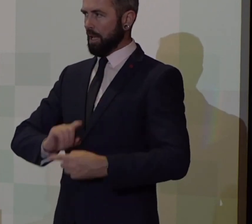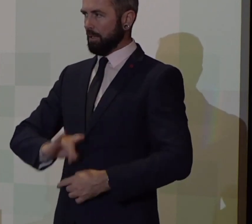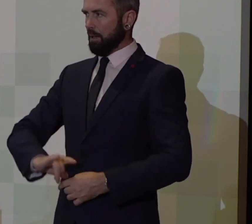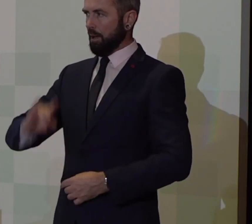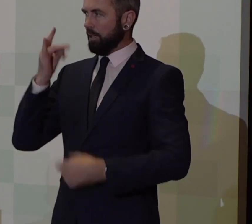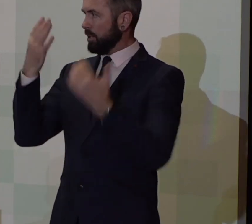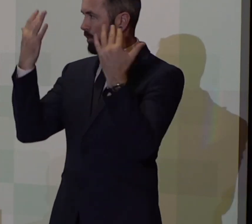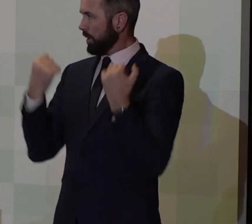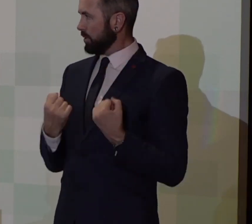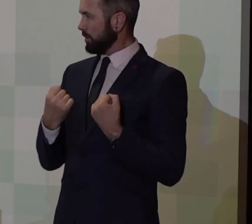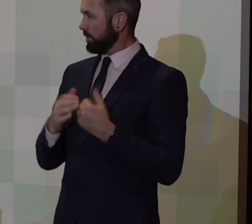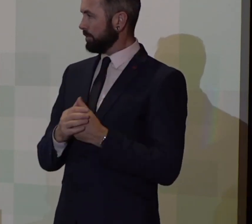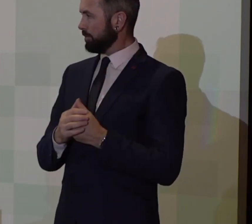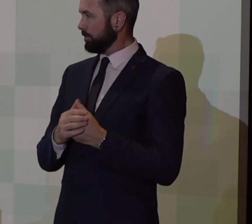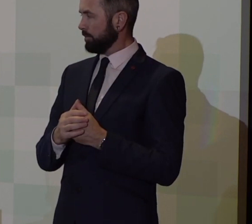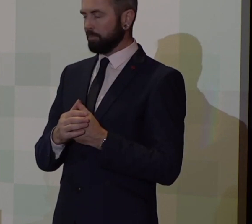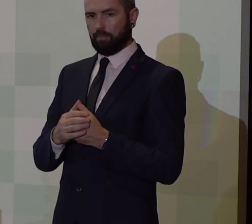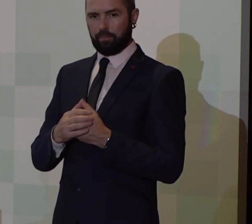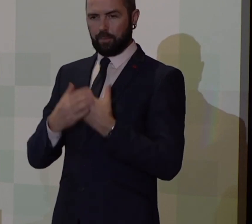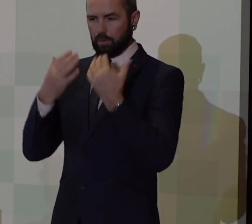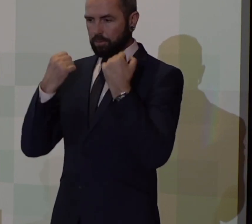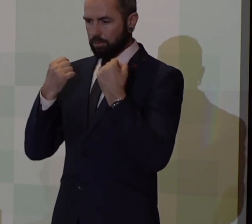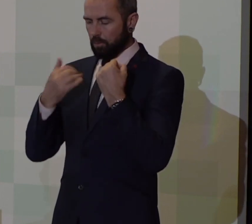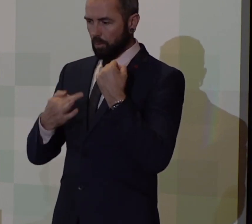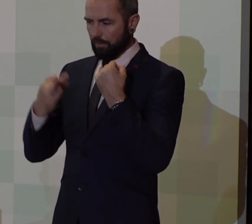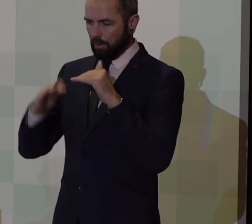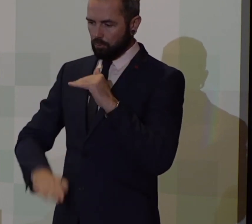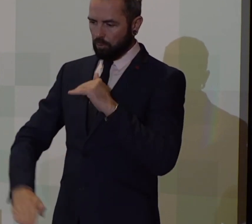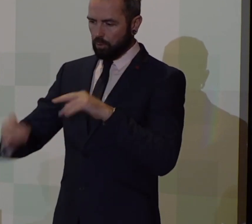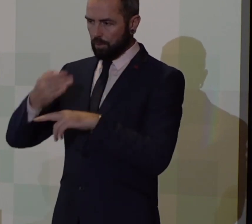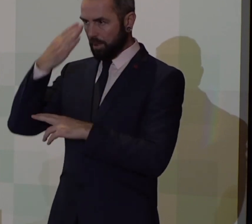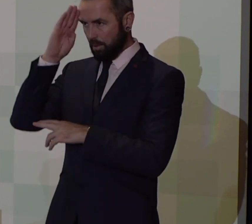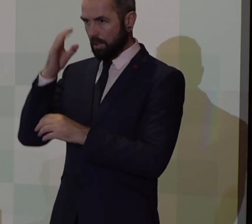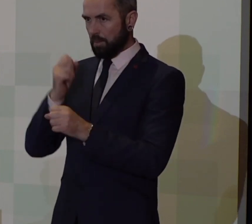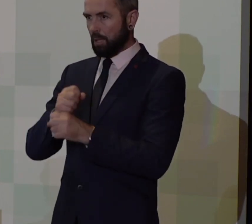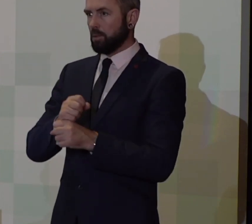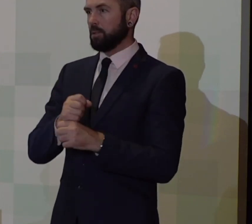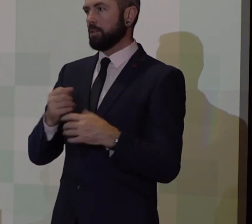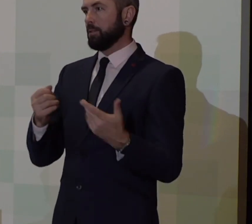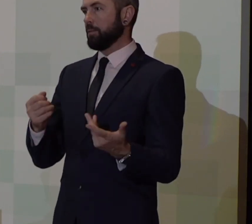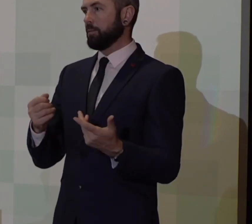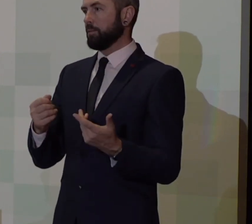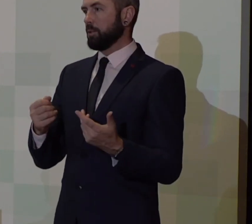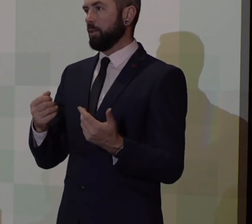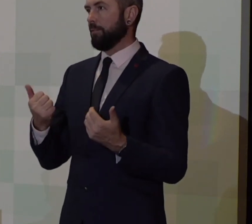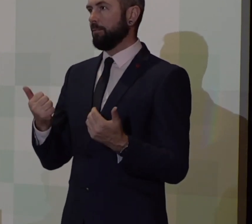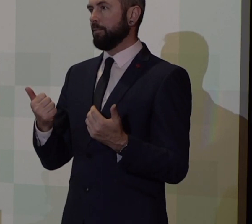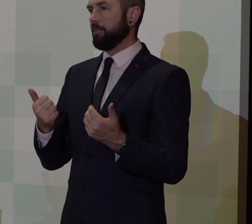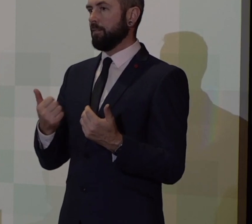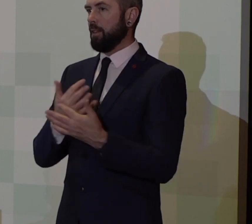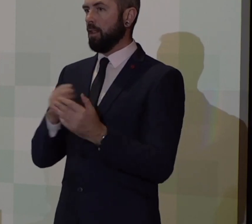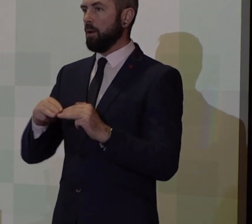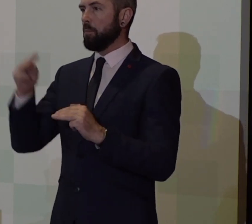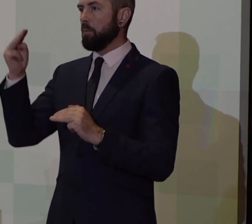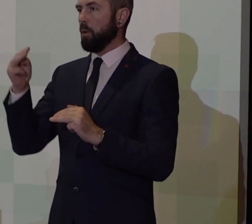of depression. Sadly, we found in growing up in Ireland that at 20, far more young women than